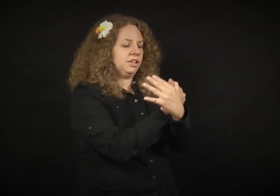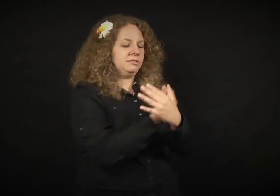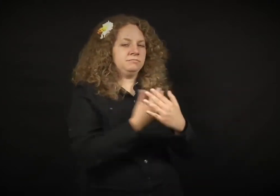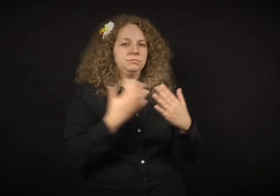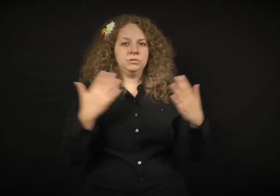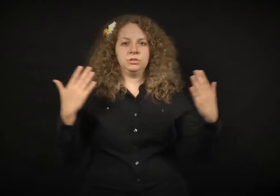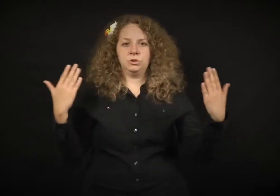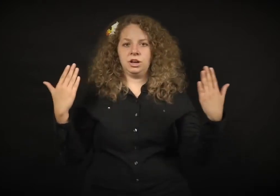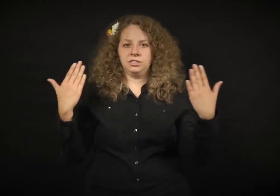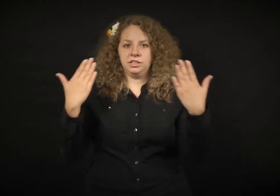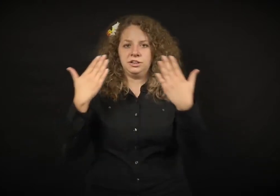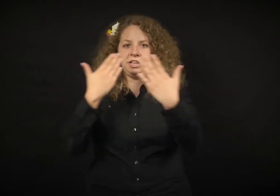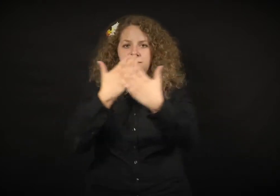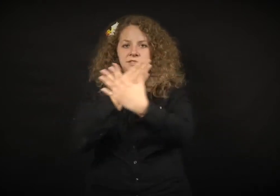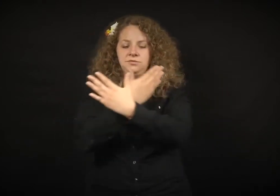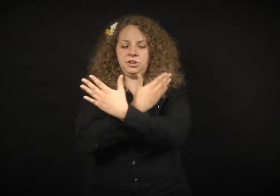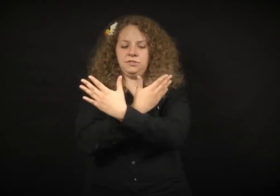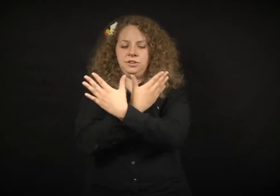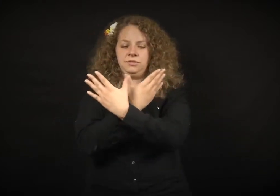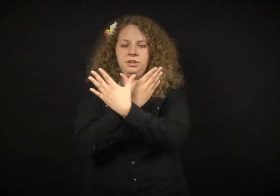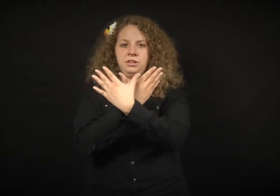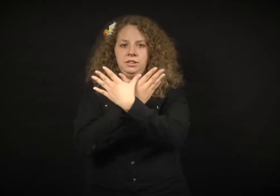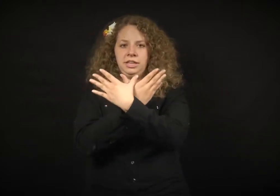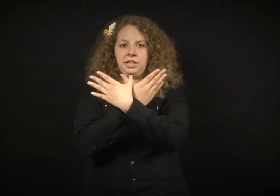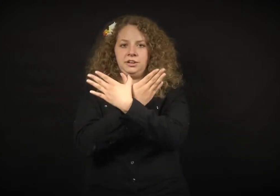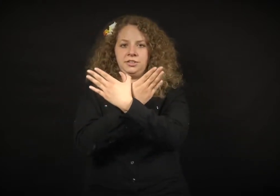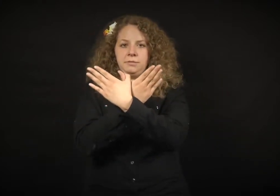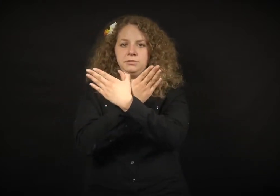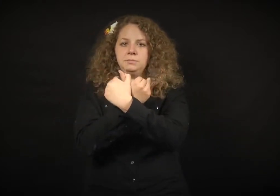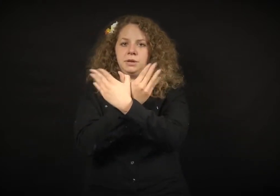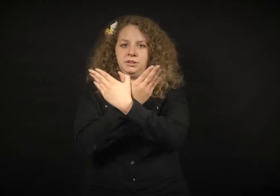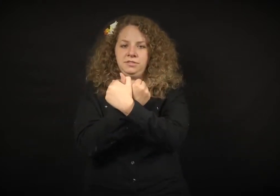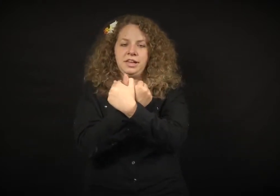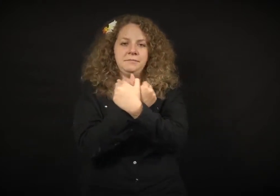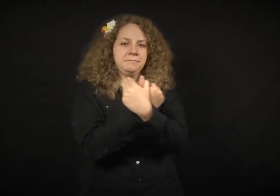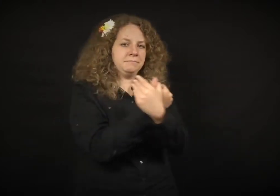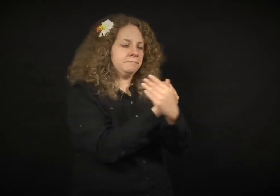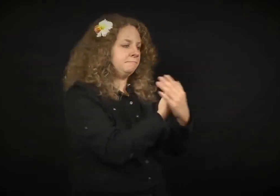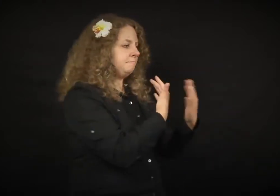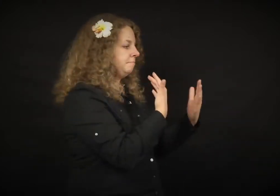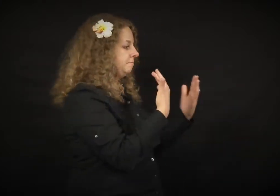Butterfly. So crossing your hands in front of you, linking your thumbs, butterfly.